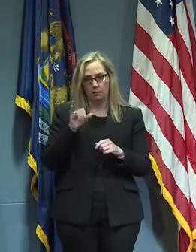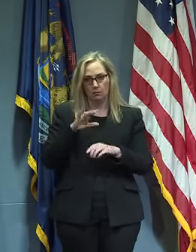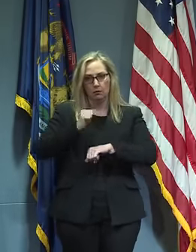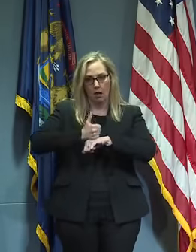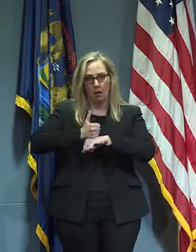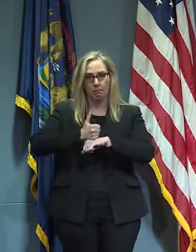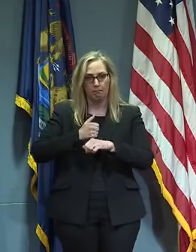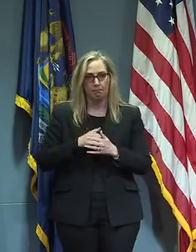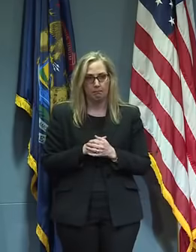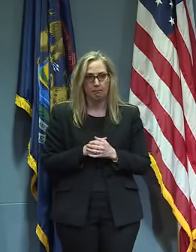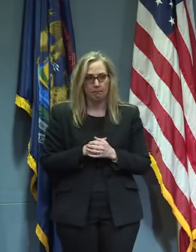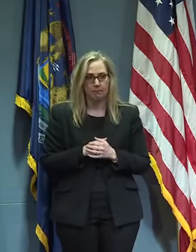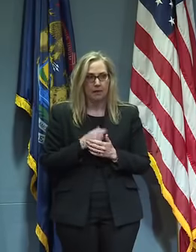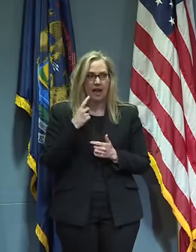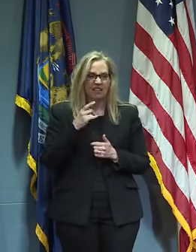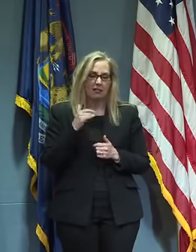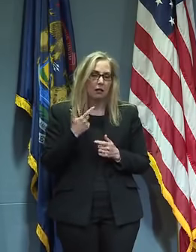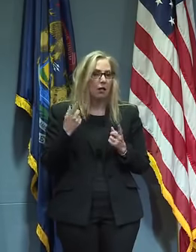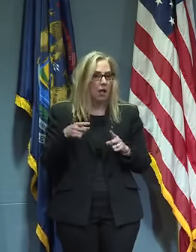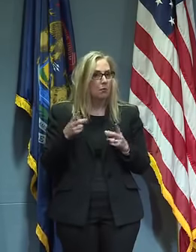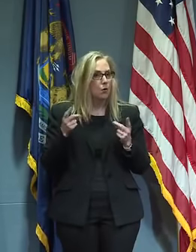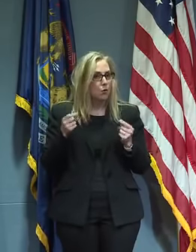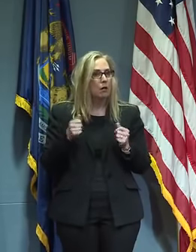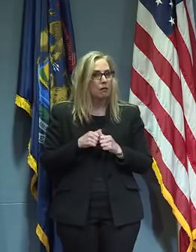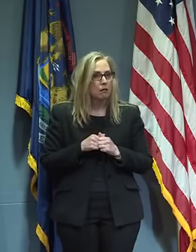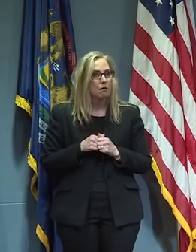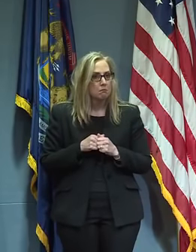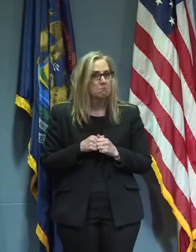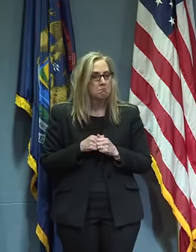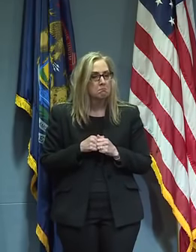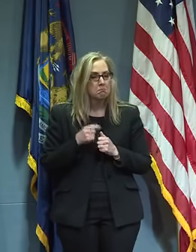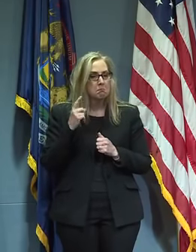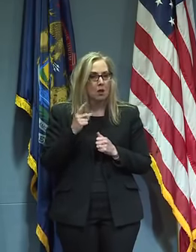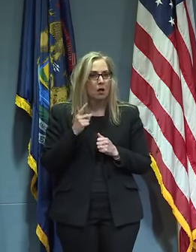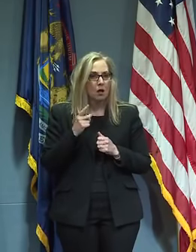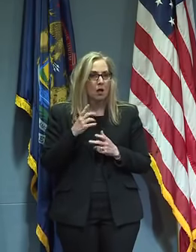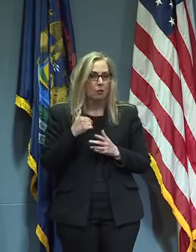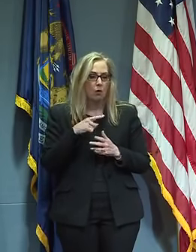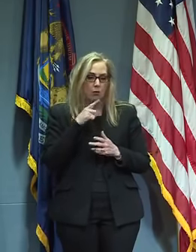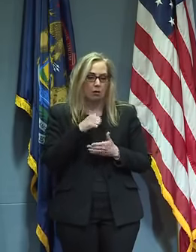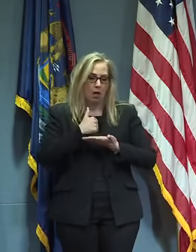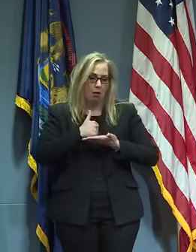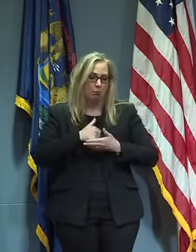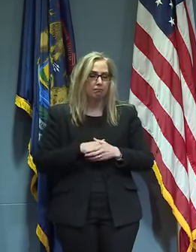up. And I think that can happen quickly, and we'll take the pressure off what you're describing.